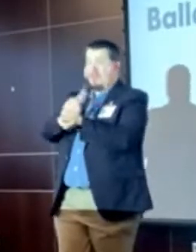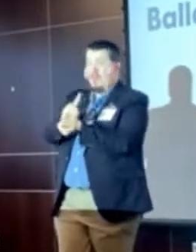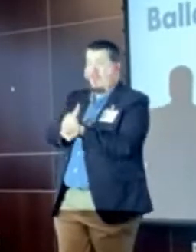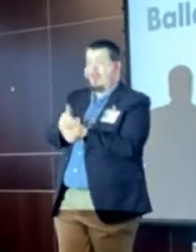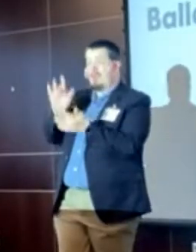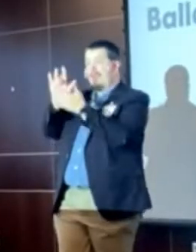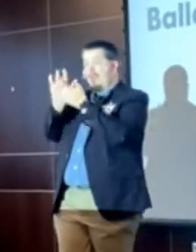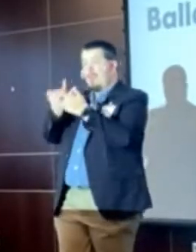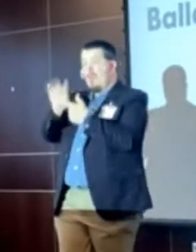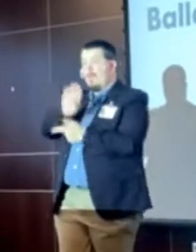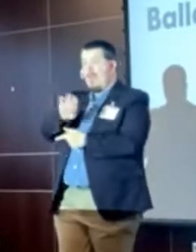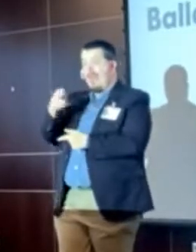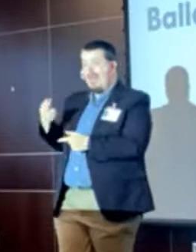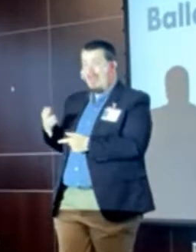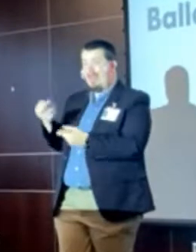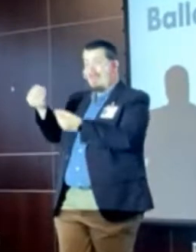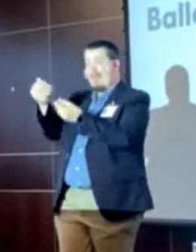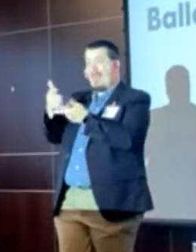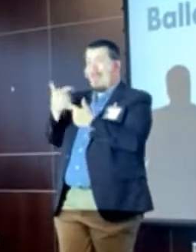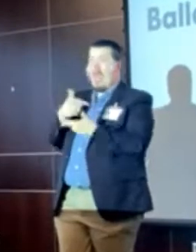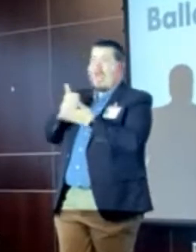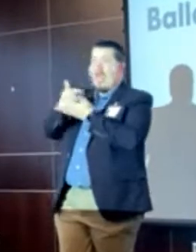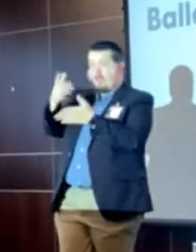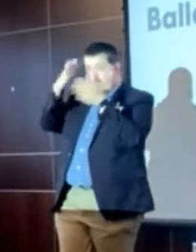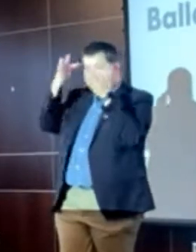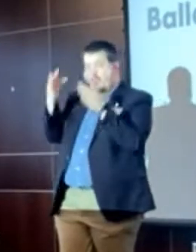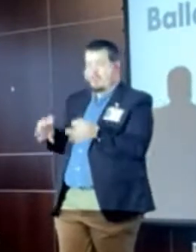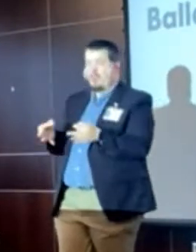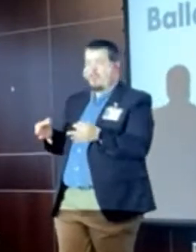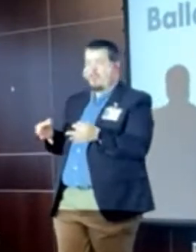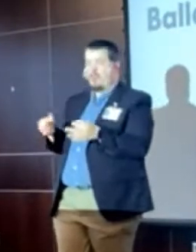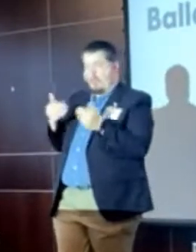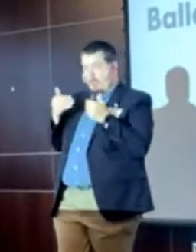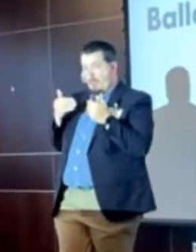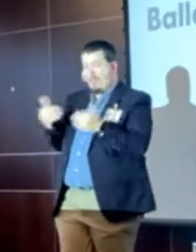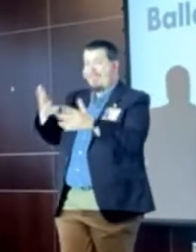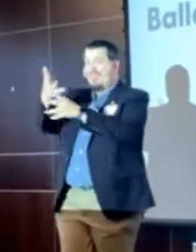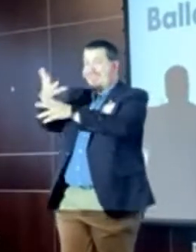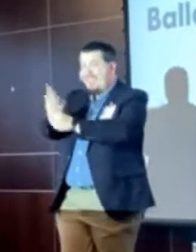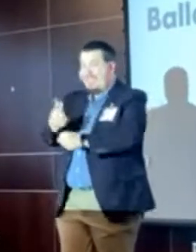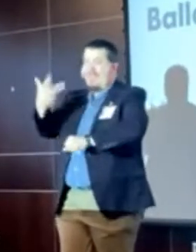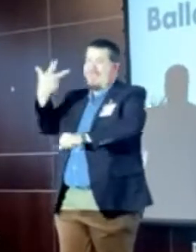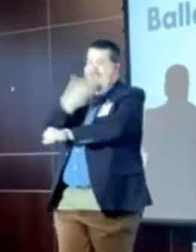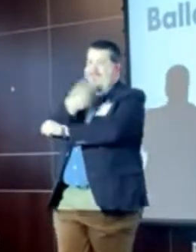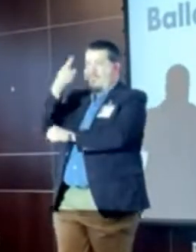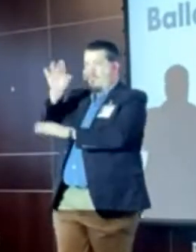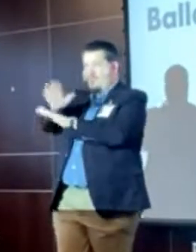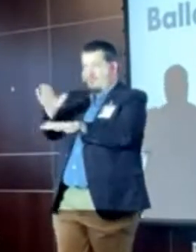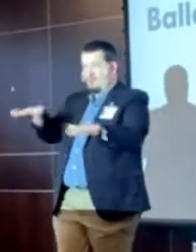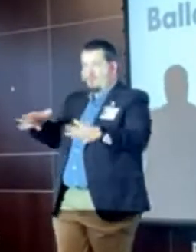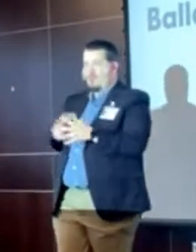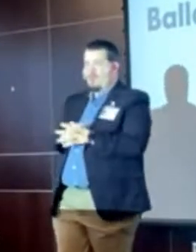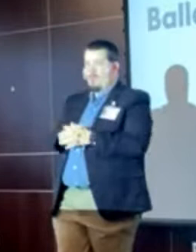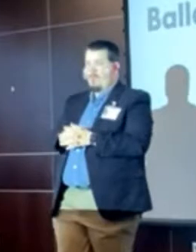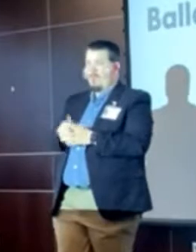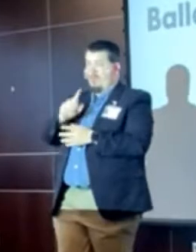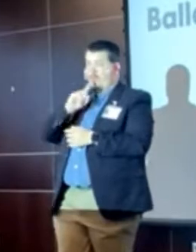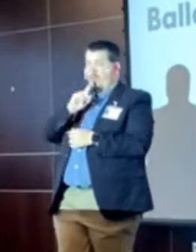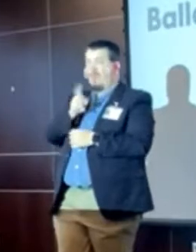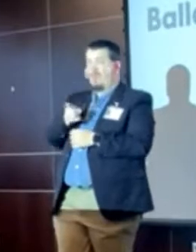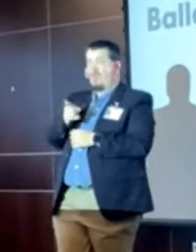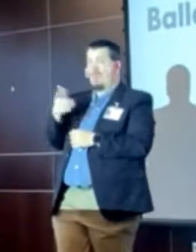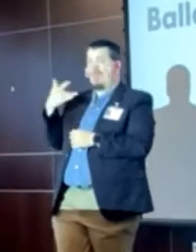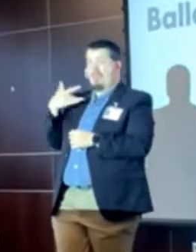out to Ballad Health, let us help you make that decision to move forward to get that vaccine for your child. It's true